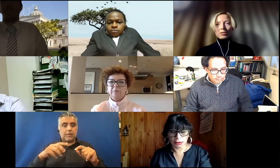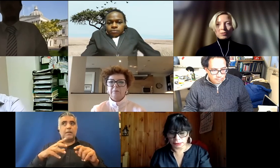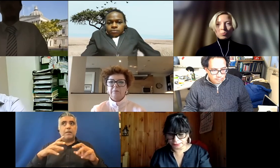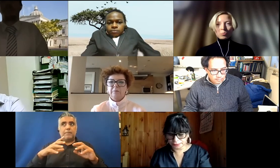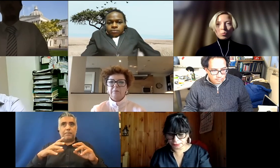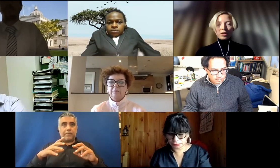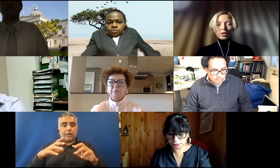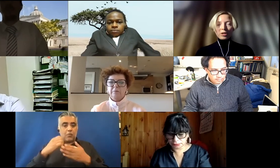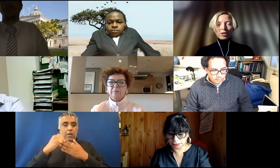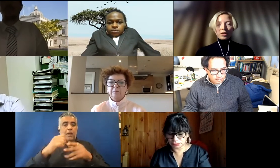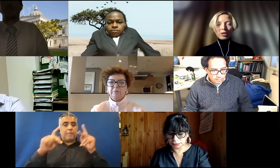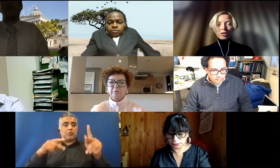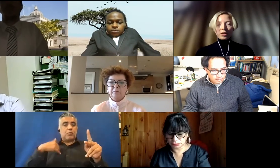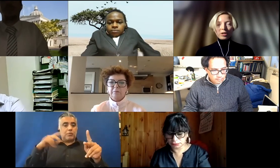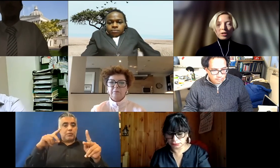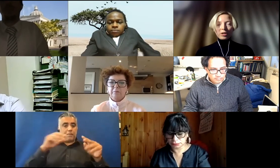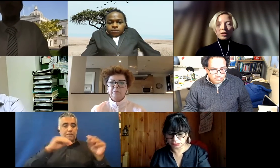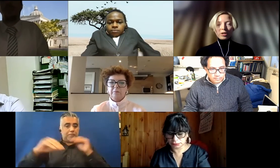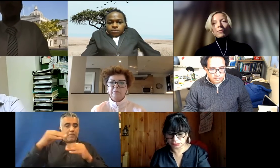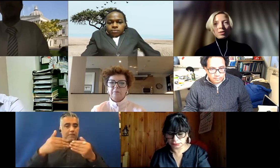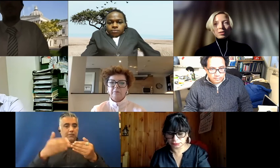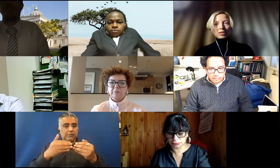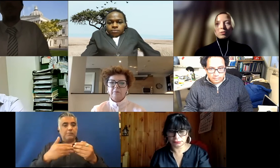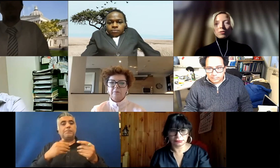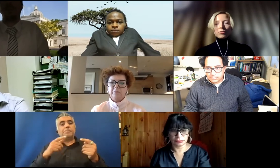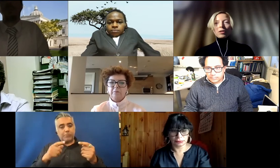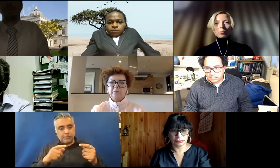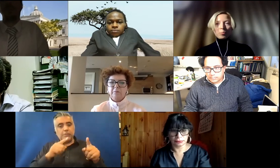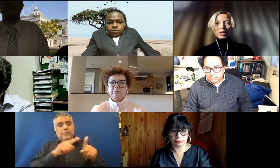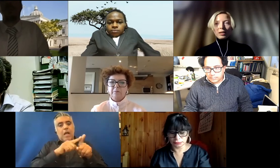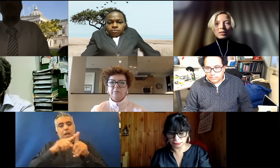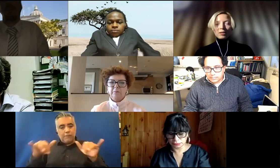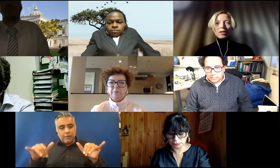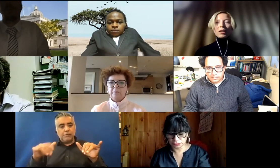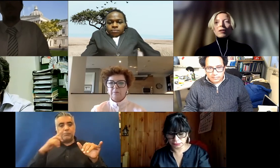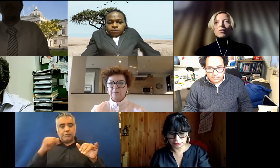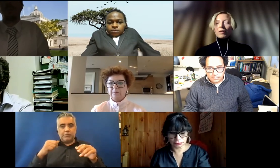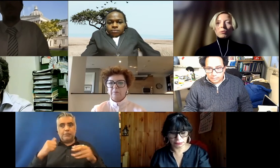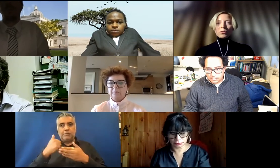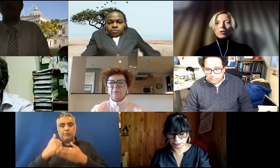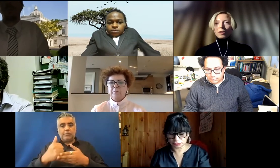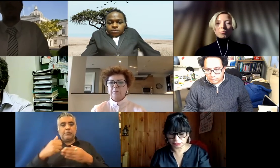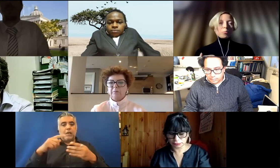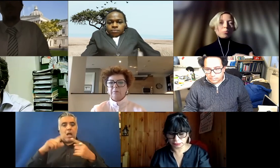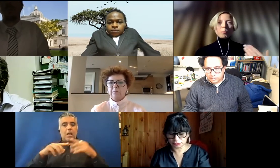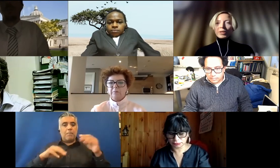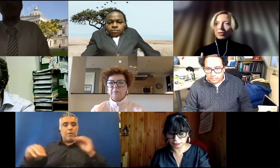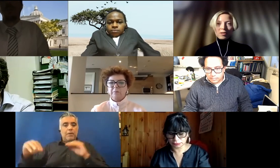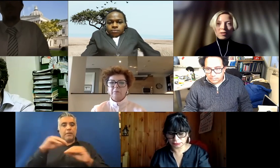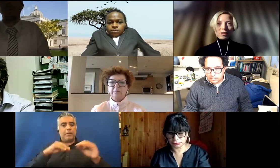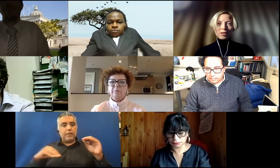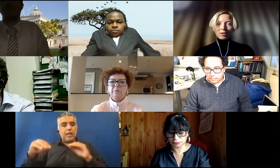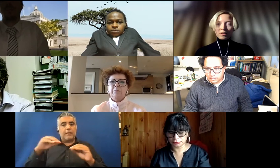with disabilities more easy, but it can inform their further decision on the mobility,